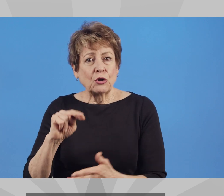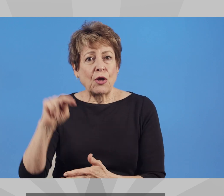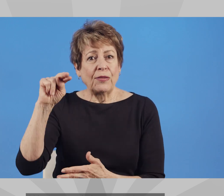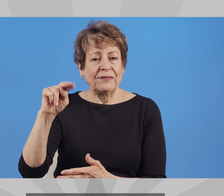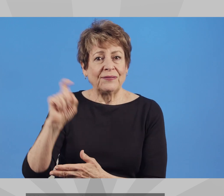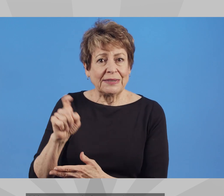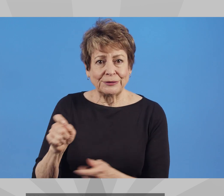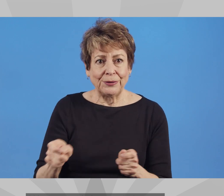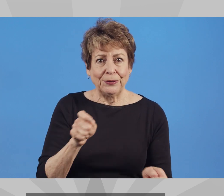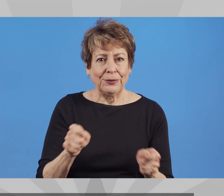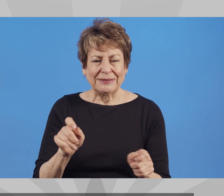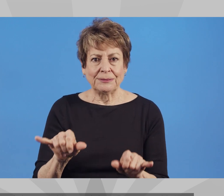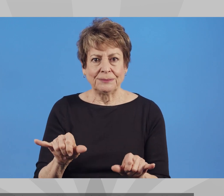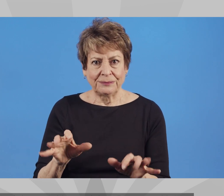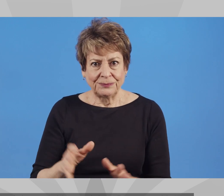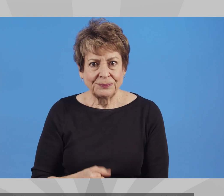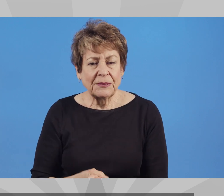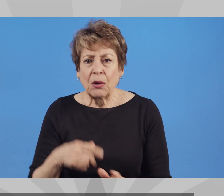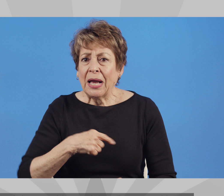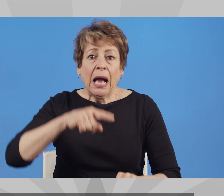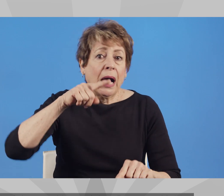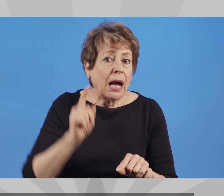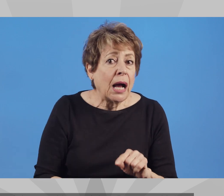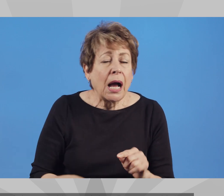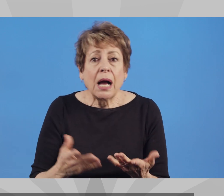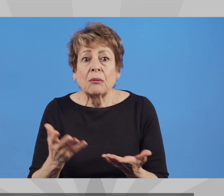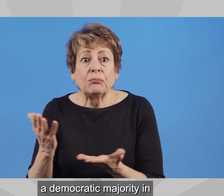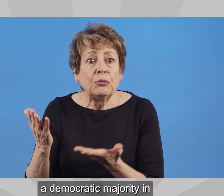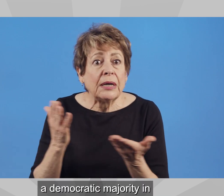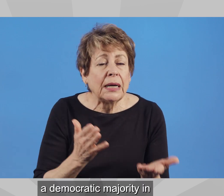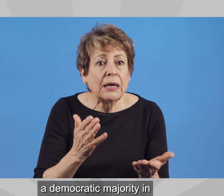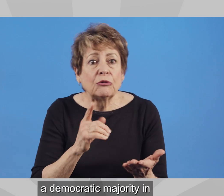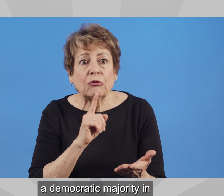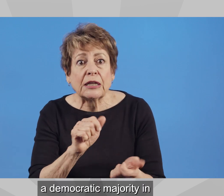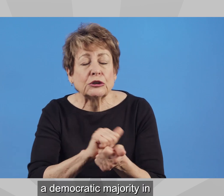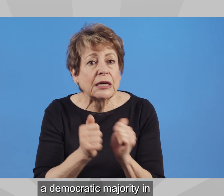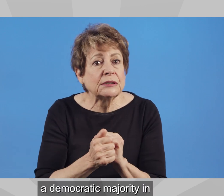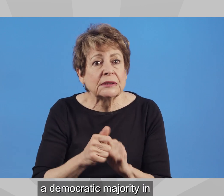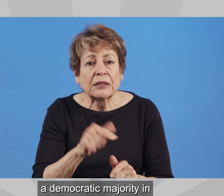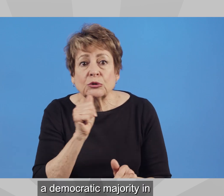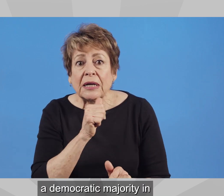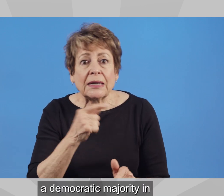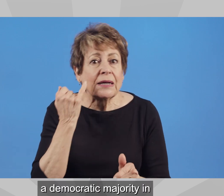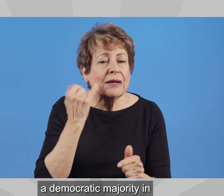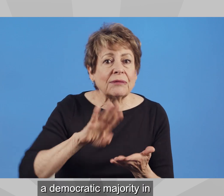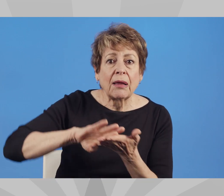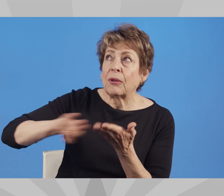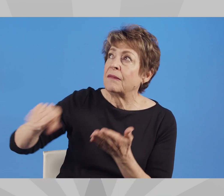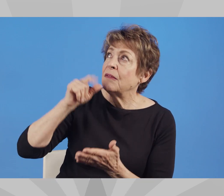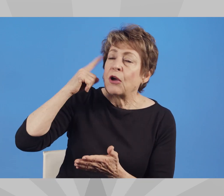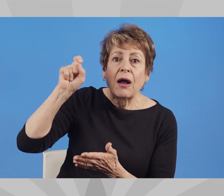We cannot bring real change to Arizona without giving Governor Hobbs a Democratic majority in the state